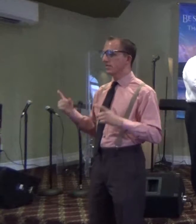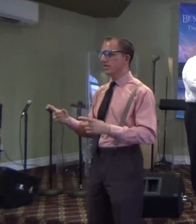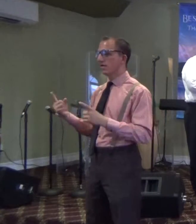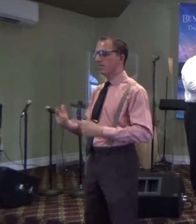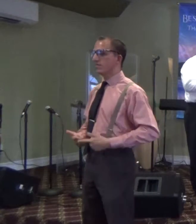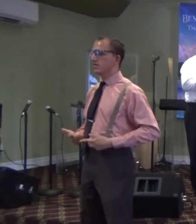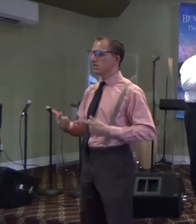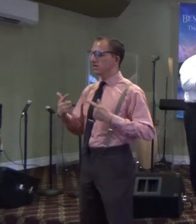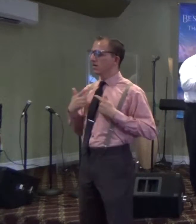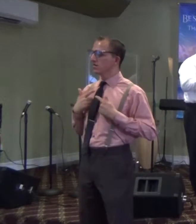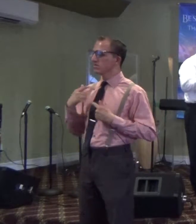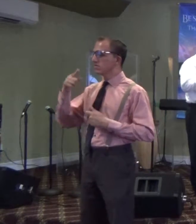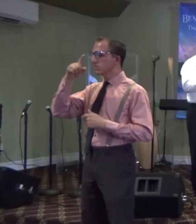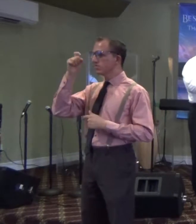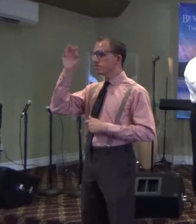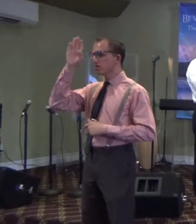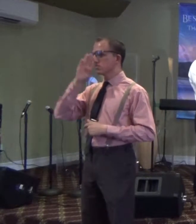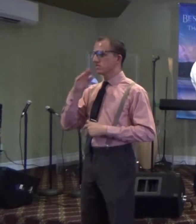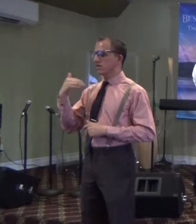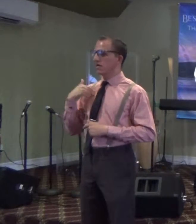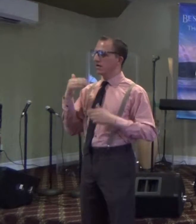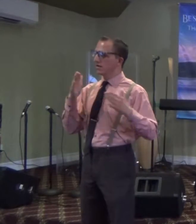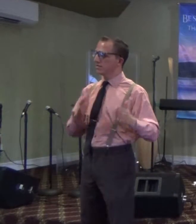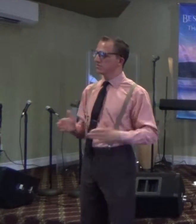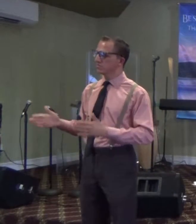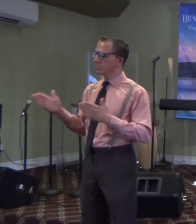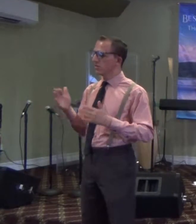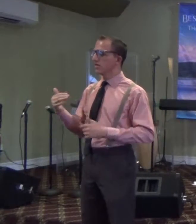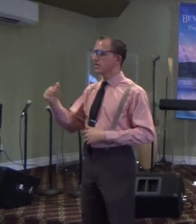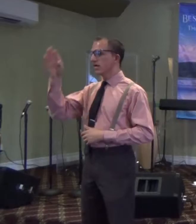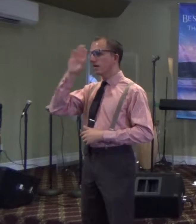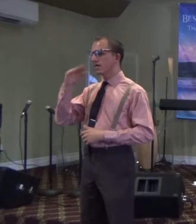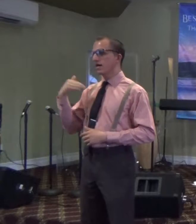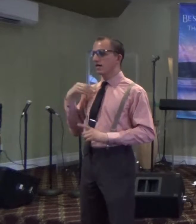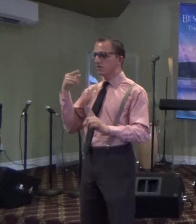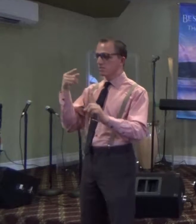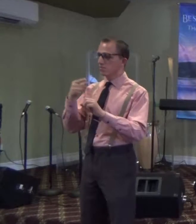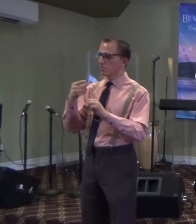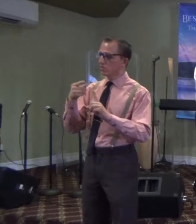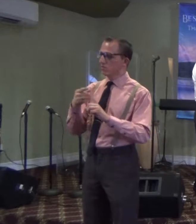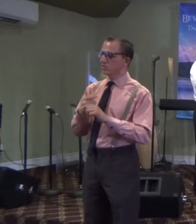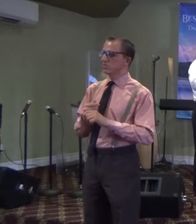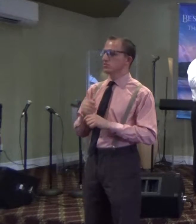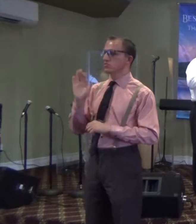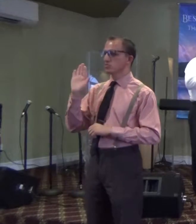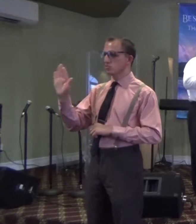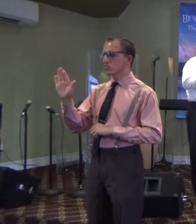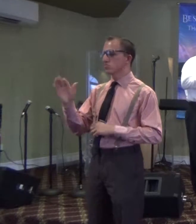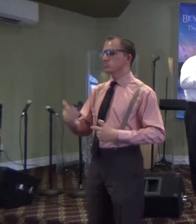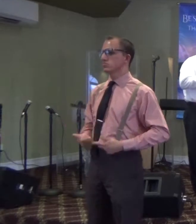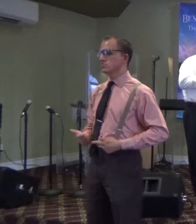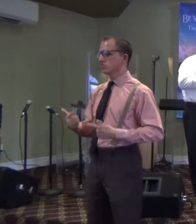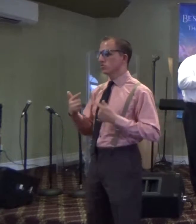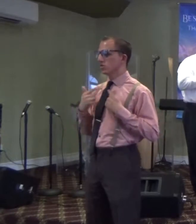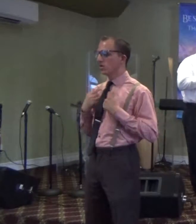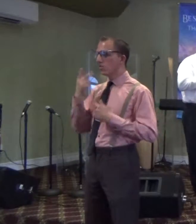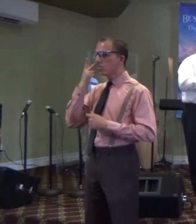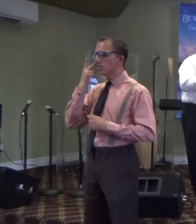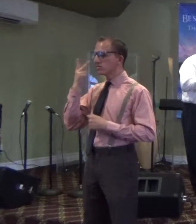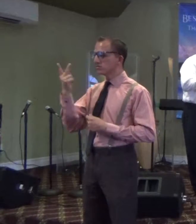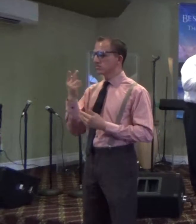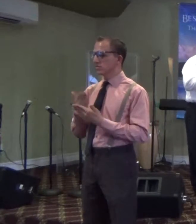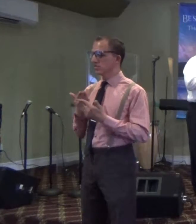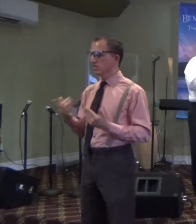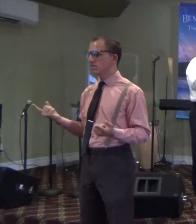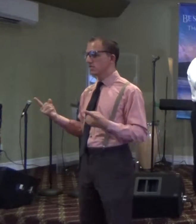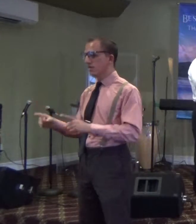interventions, Designios quiere decir los propósitos de Dios. the purposes of God. Cuando vemos lo que sucede When